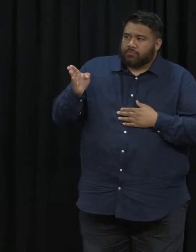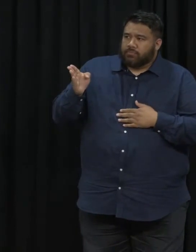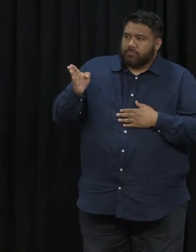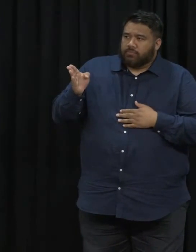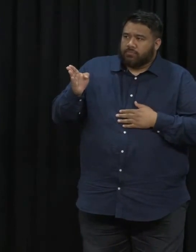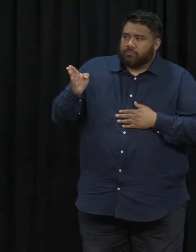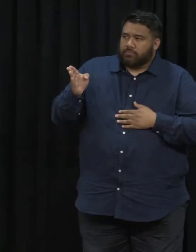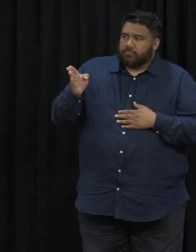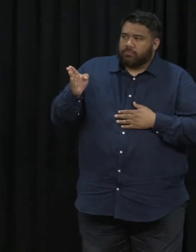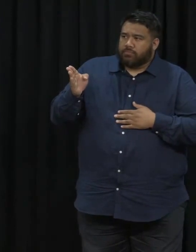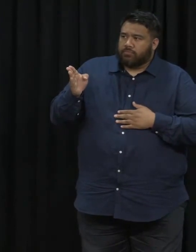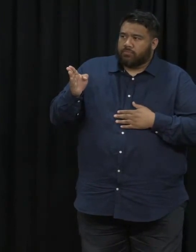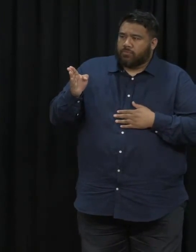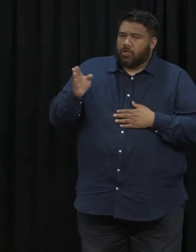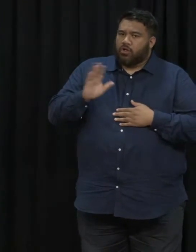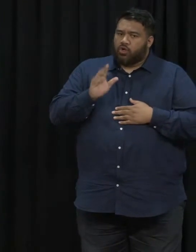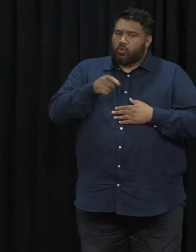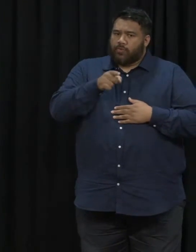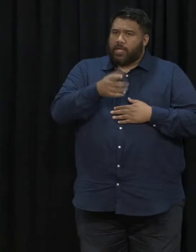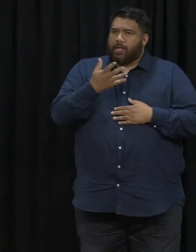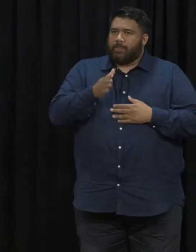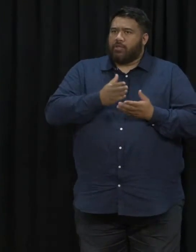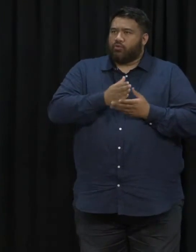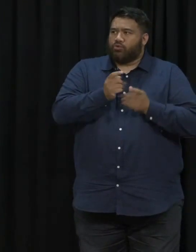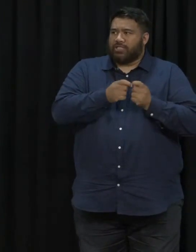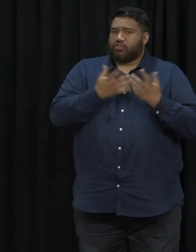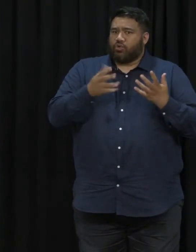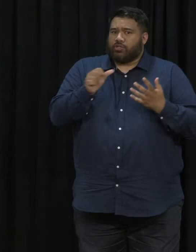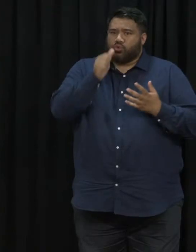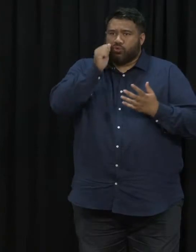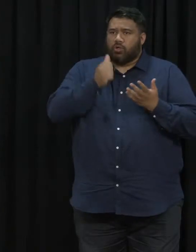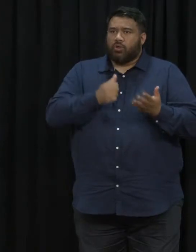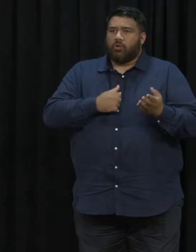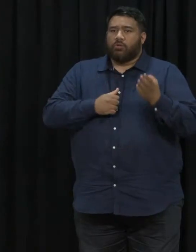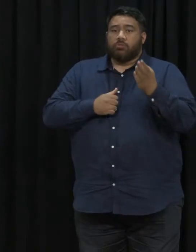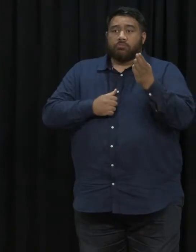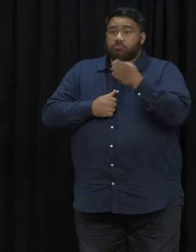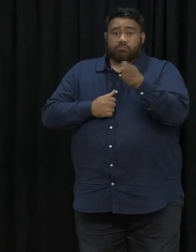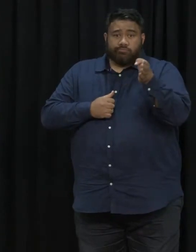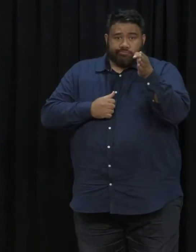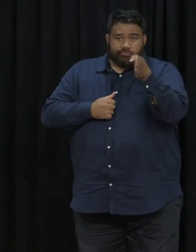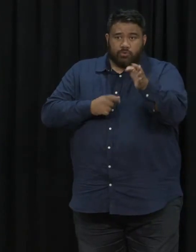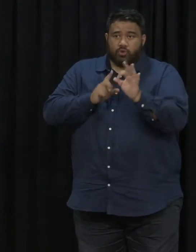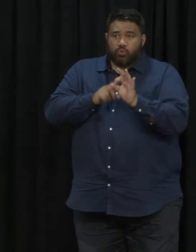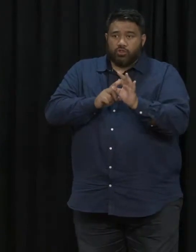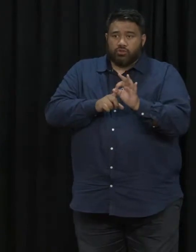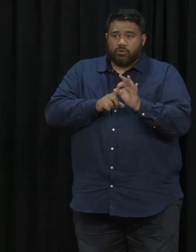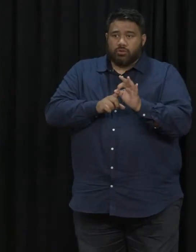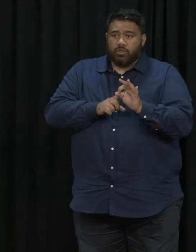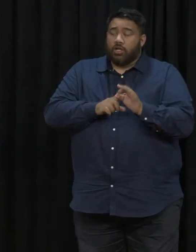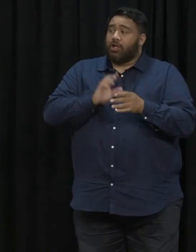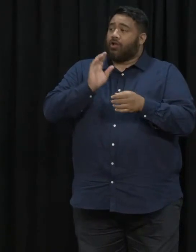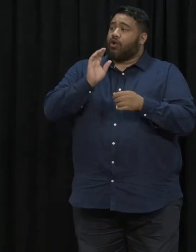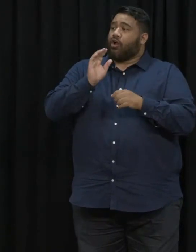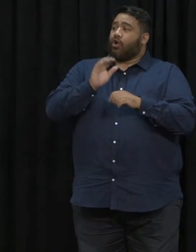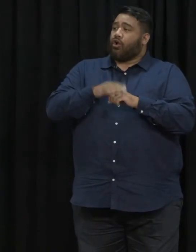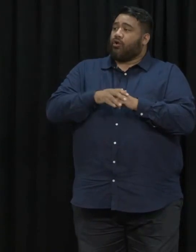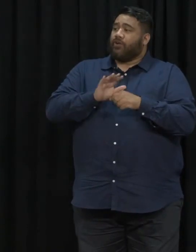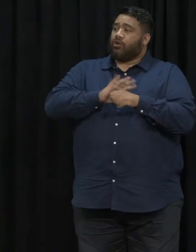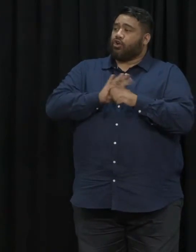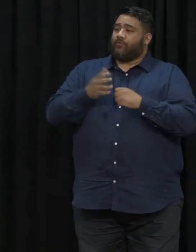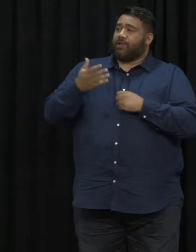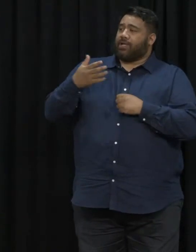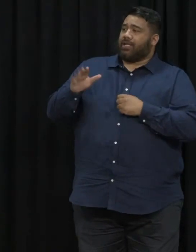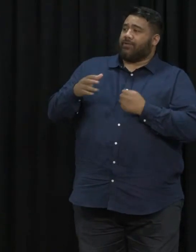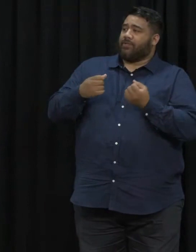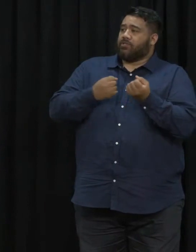No, I don't think so. They ultimately did get a test. Yeah. Prime Minister, I'll come in the front. On the COVID leave support payment, you see no